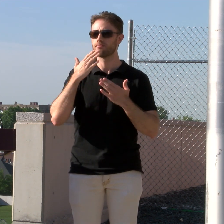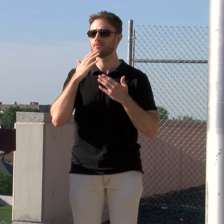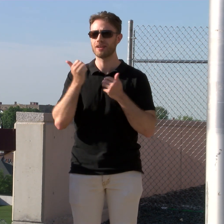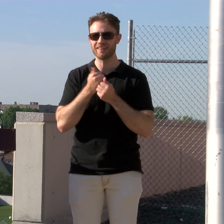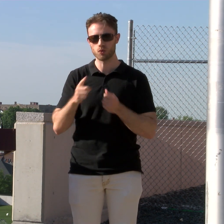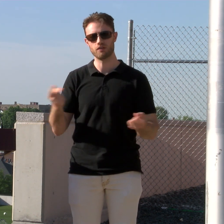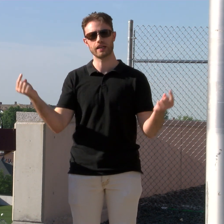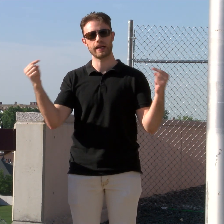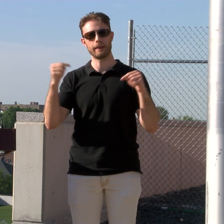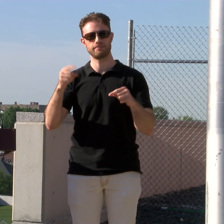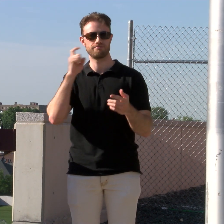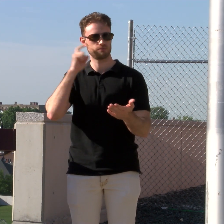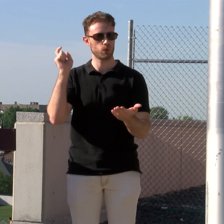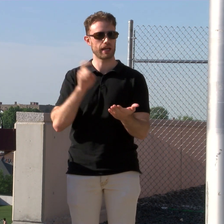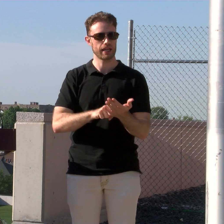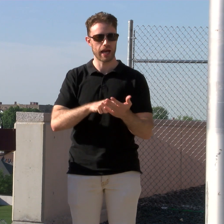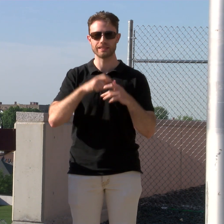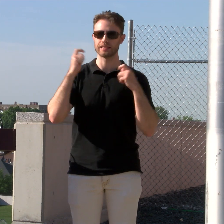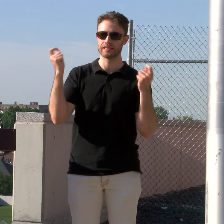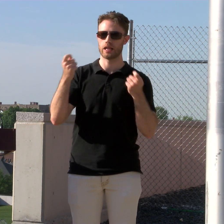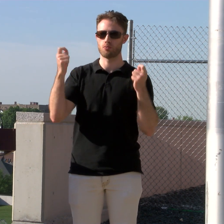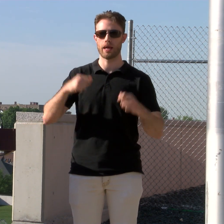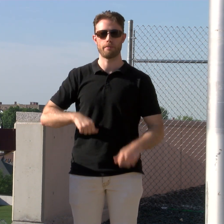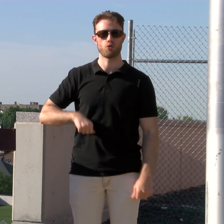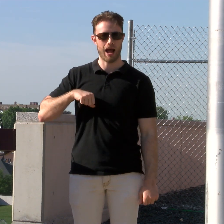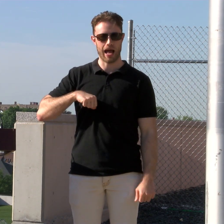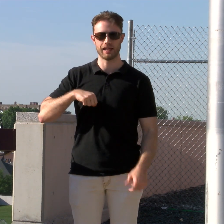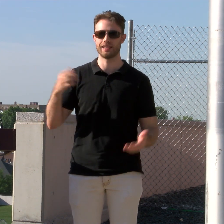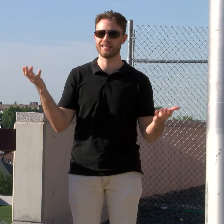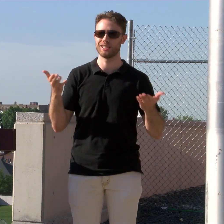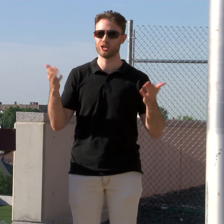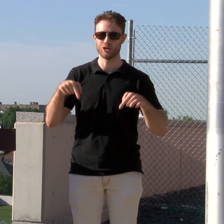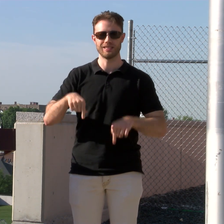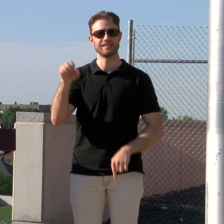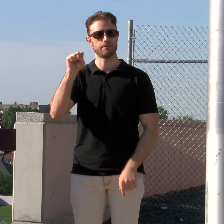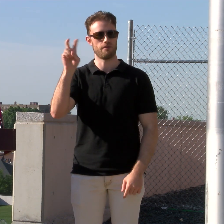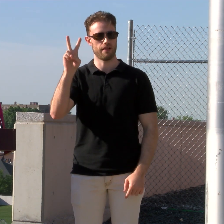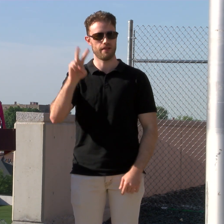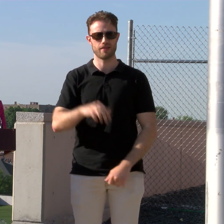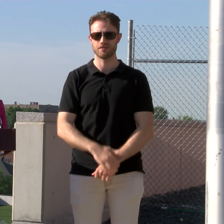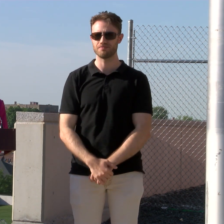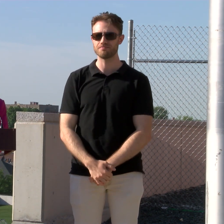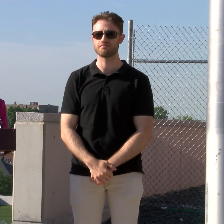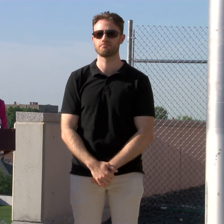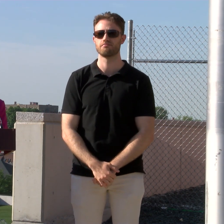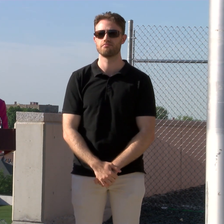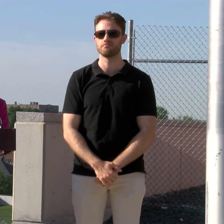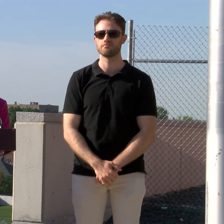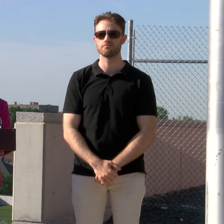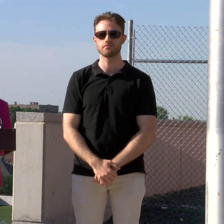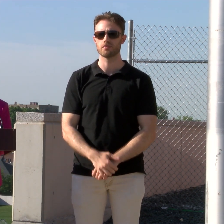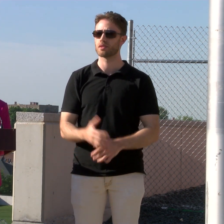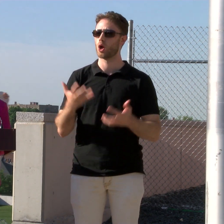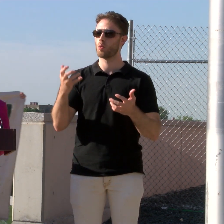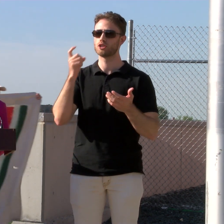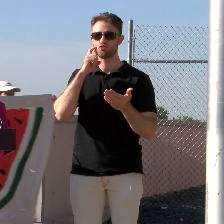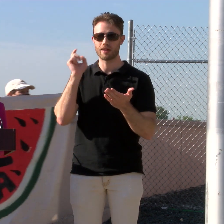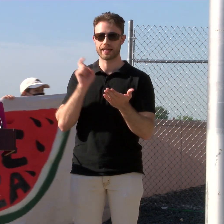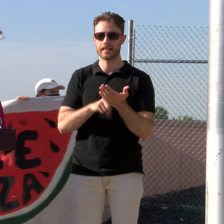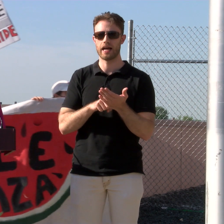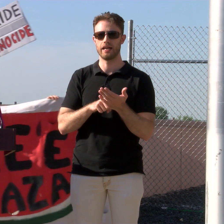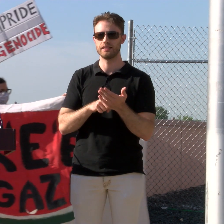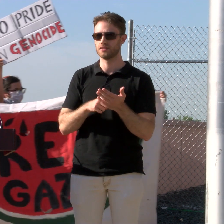being here to recognize and celebrate Pride here in Somerville. I'd like to recognize